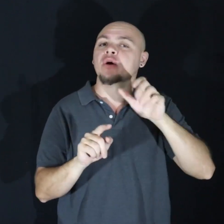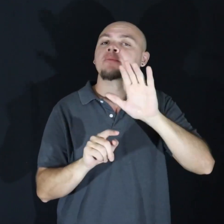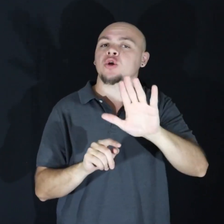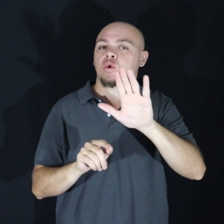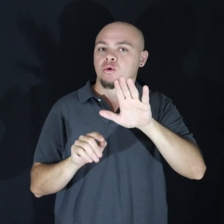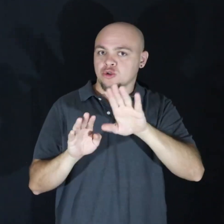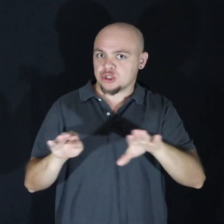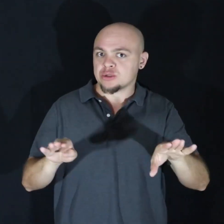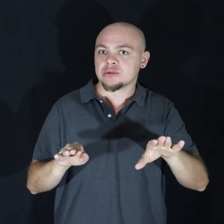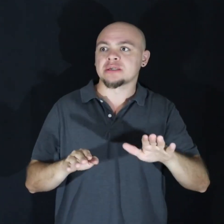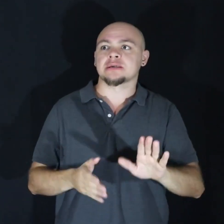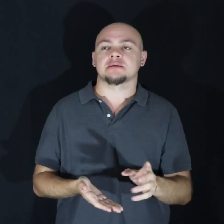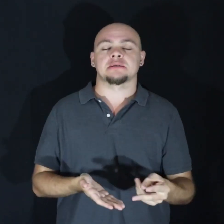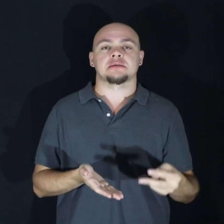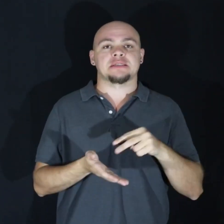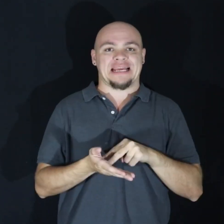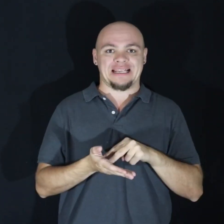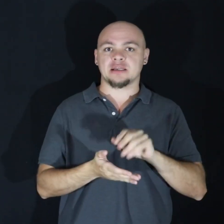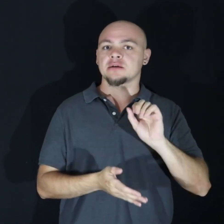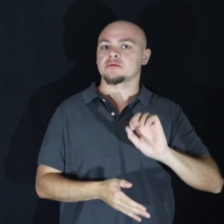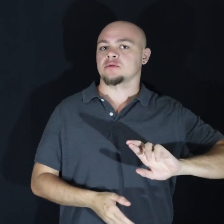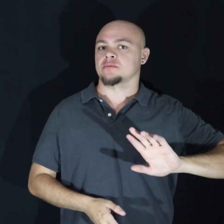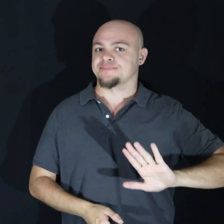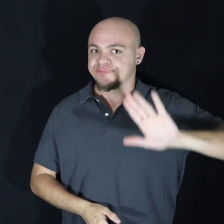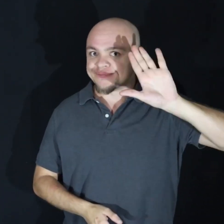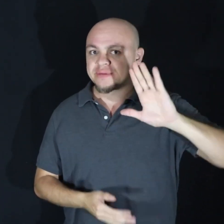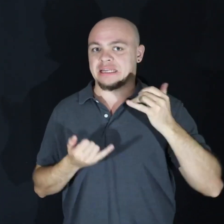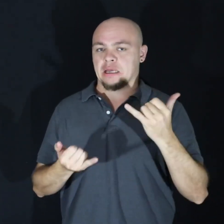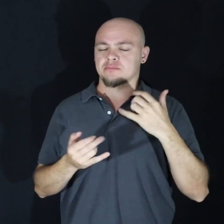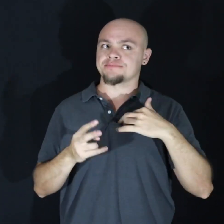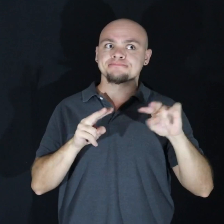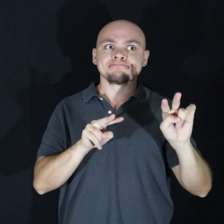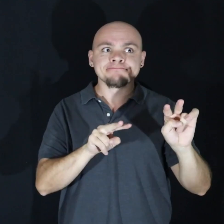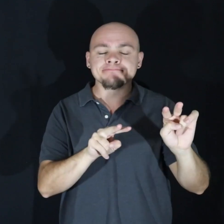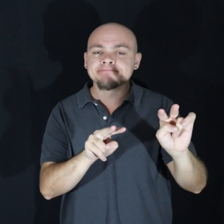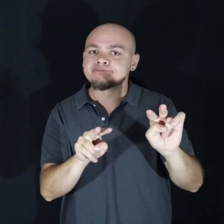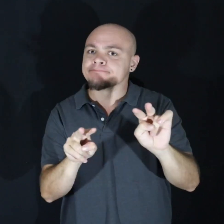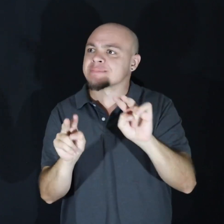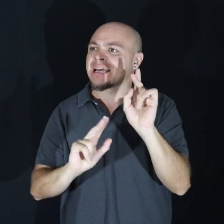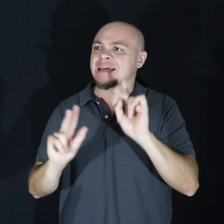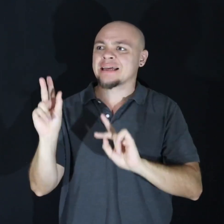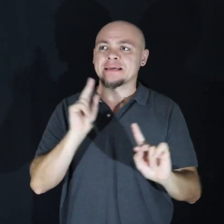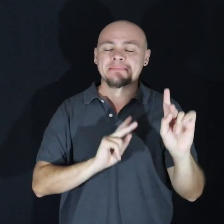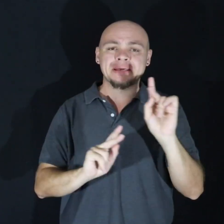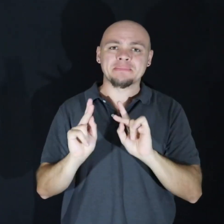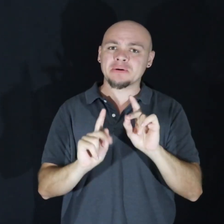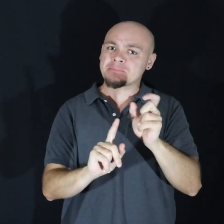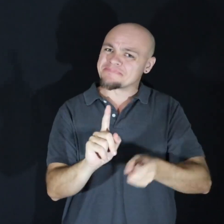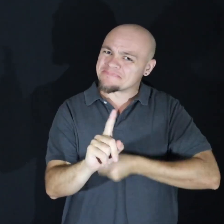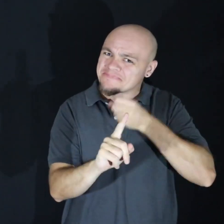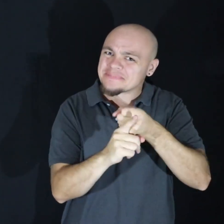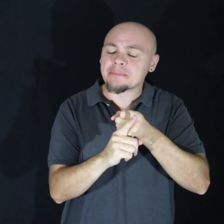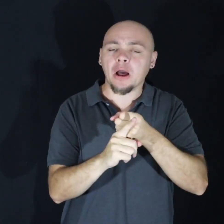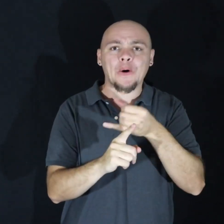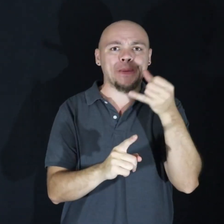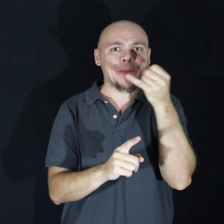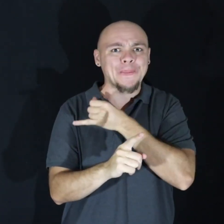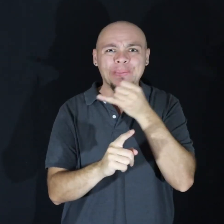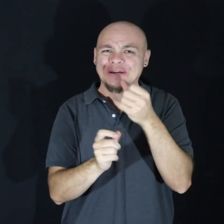child. Now, look around. The people really affected by